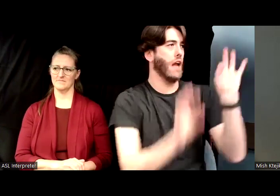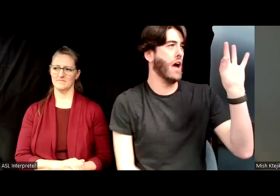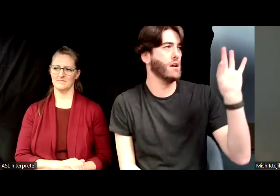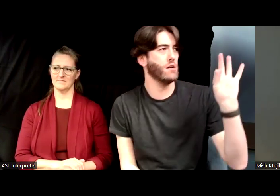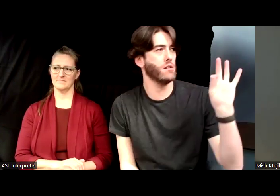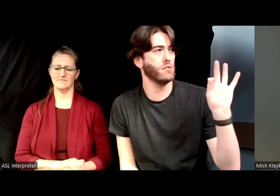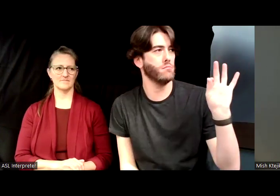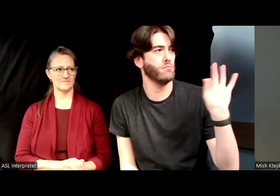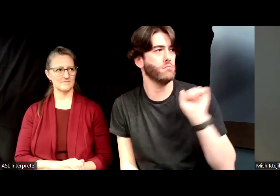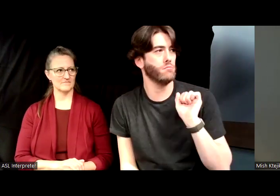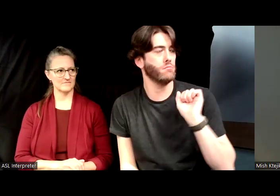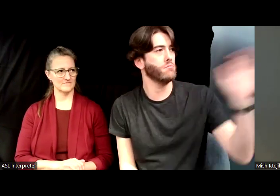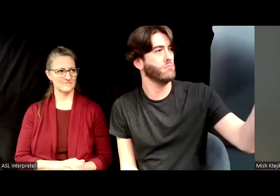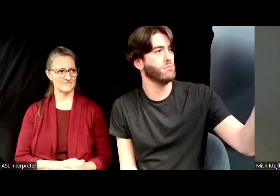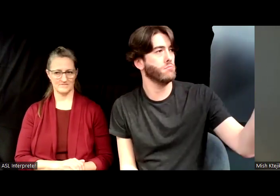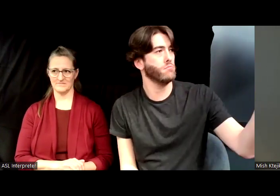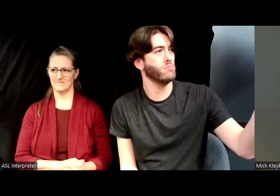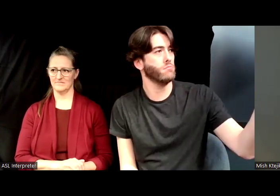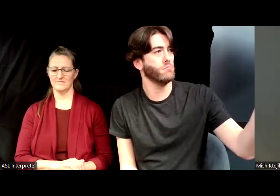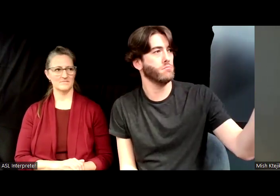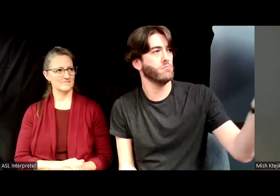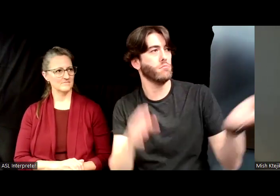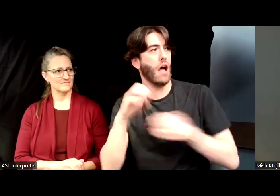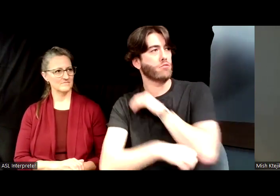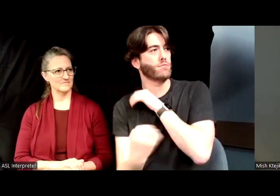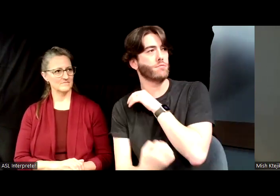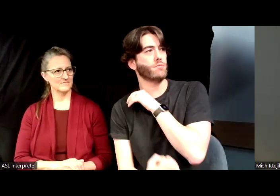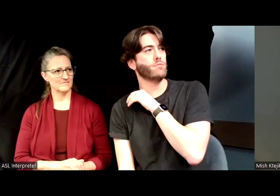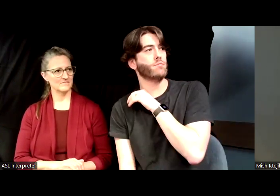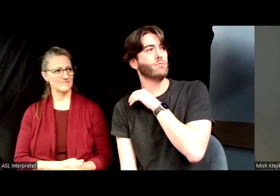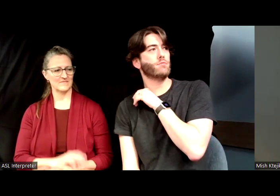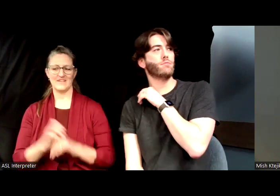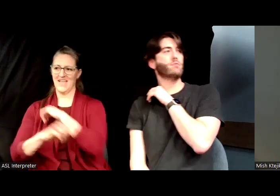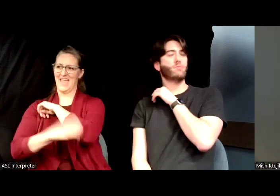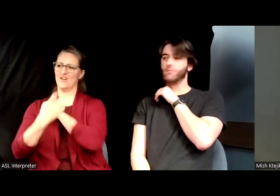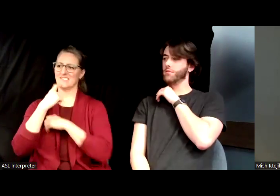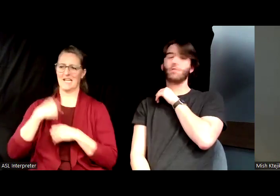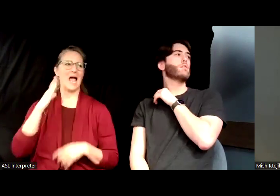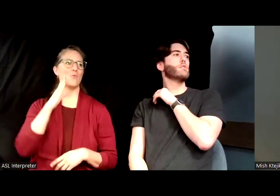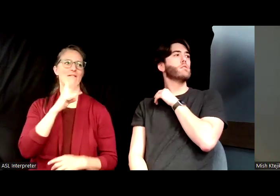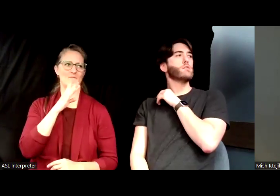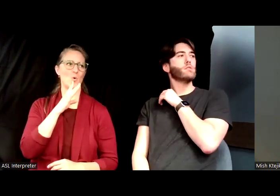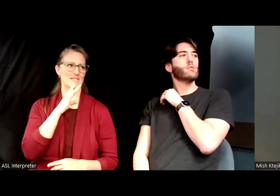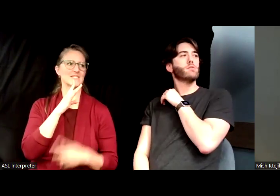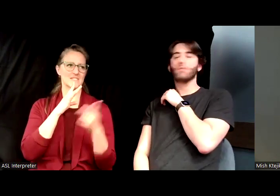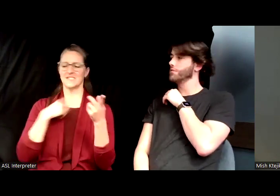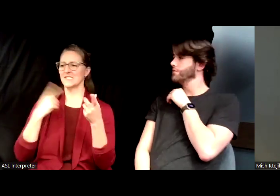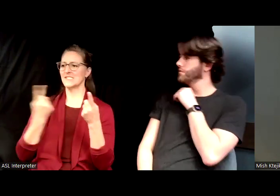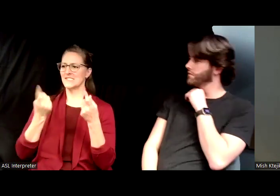it's 5, then that's 6, total of 9 years. Eric?